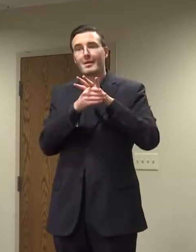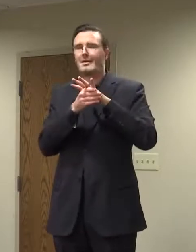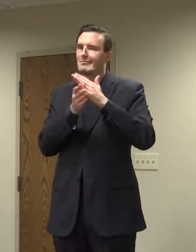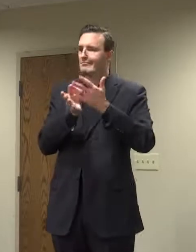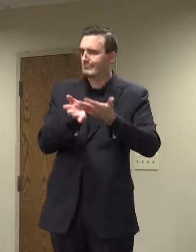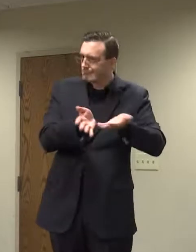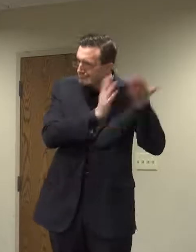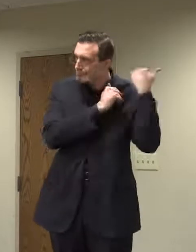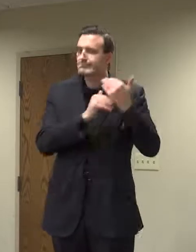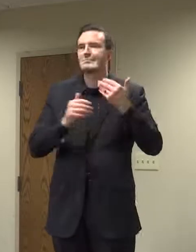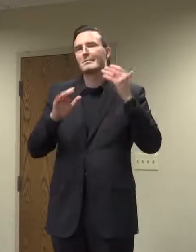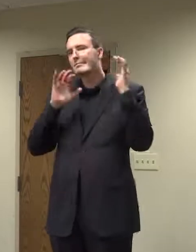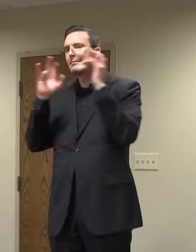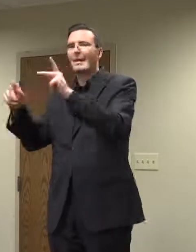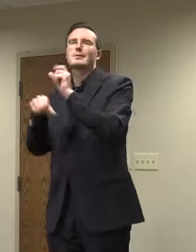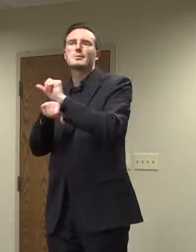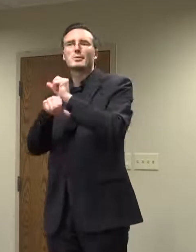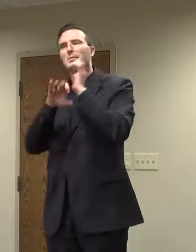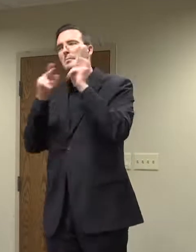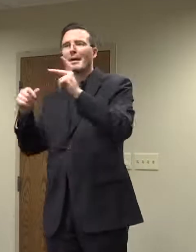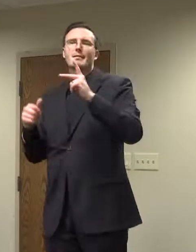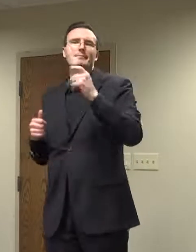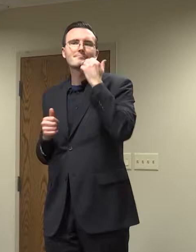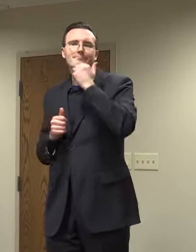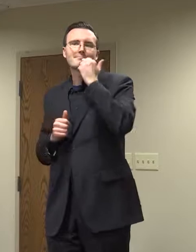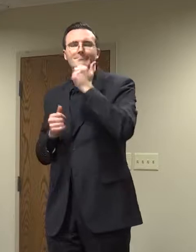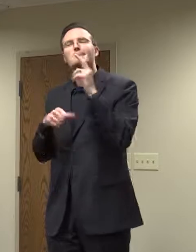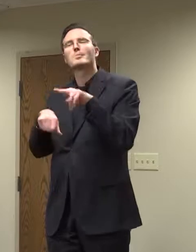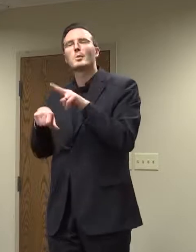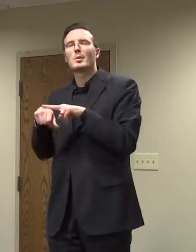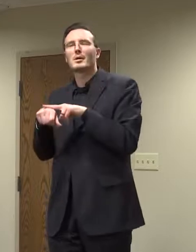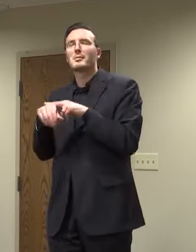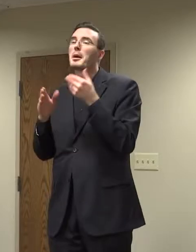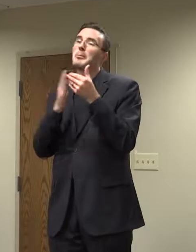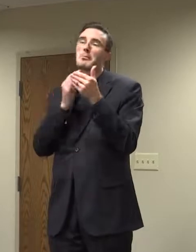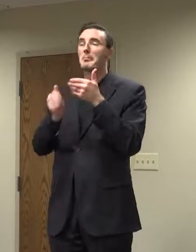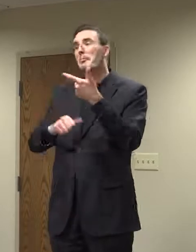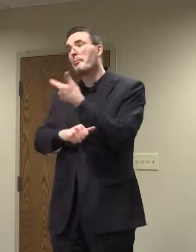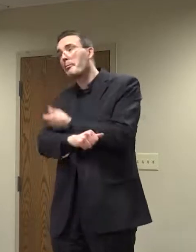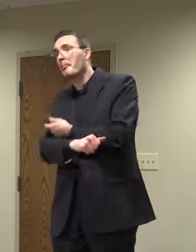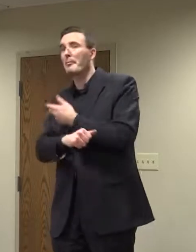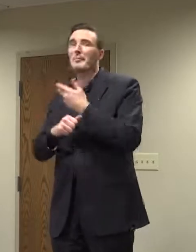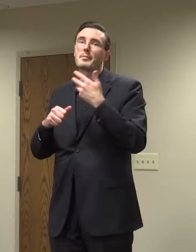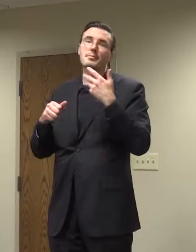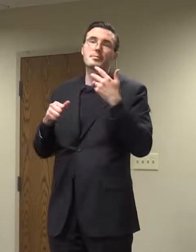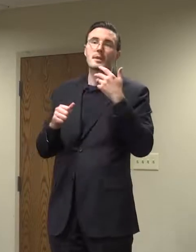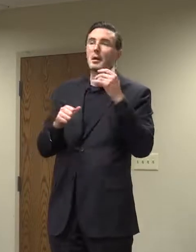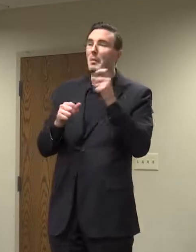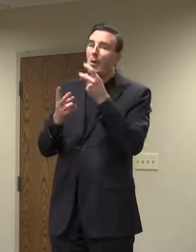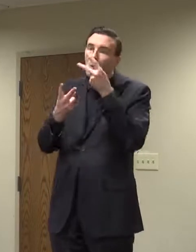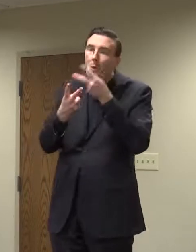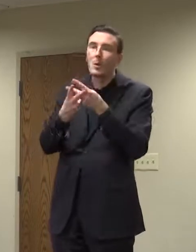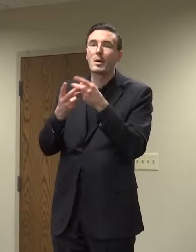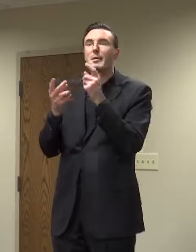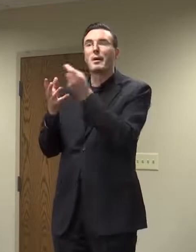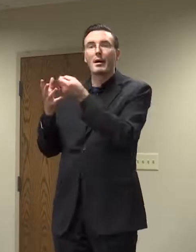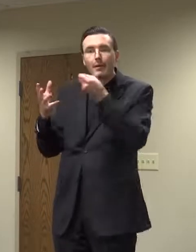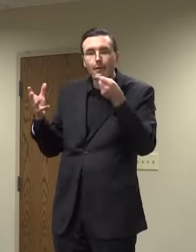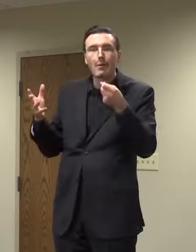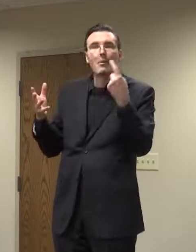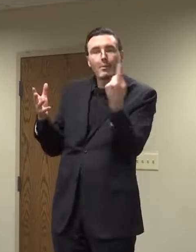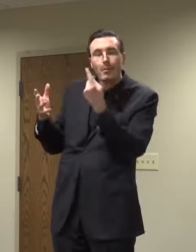about testing or vaccinations or quarantine or isolation, we need to be pulling in the same direction and realize that we both